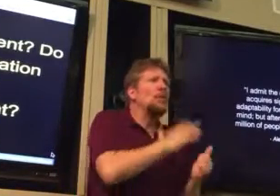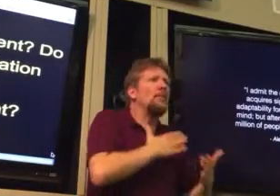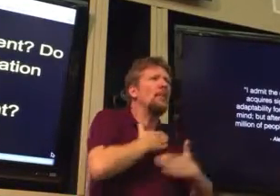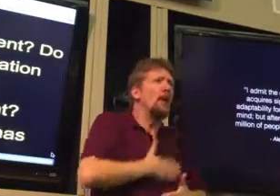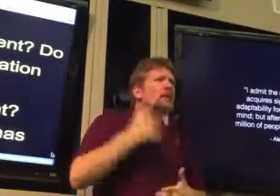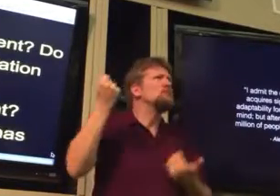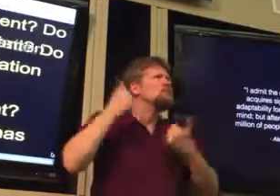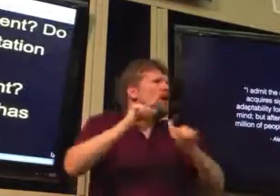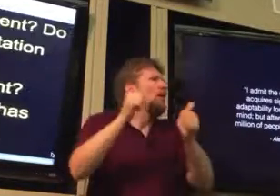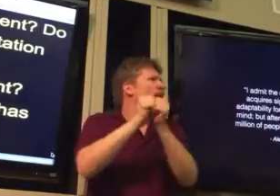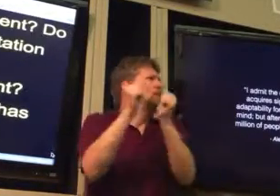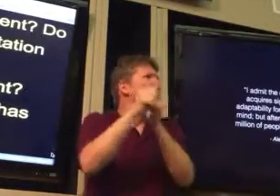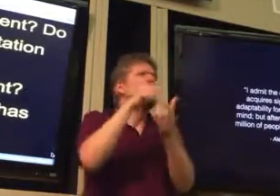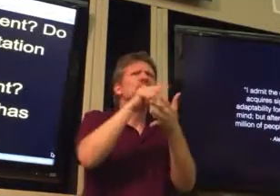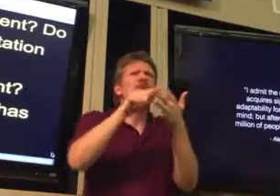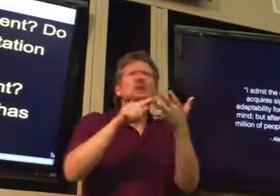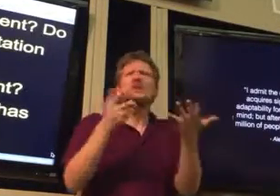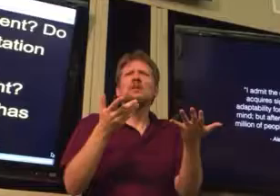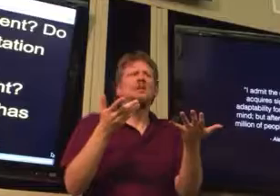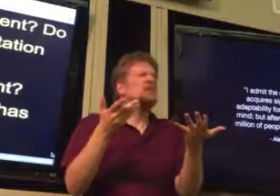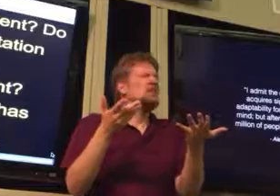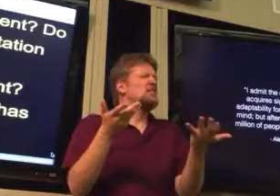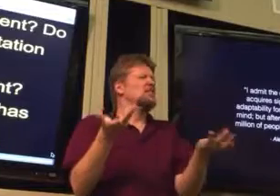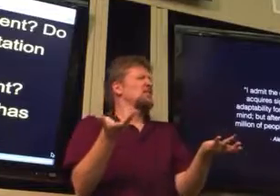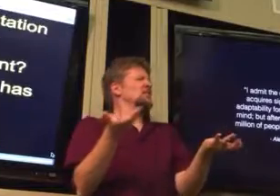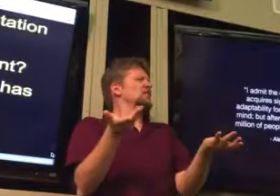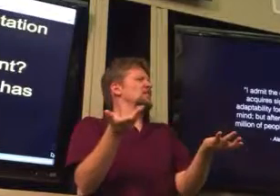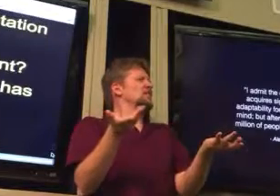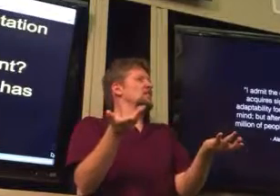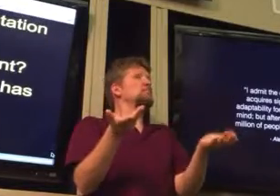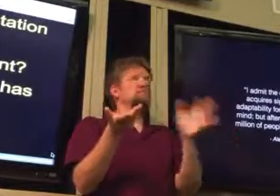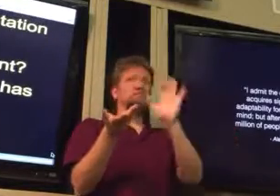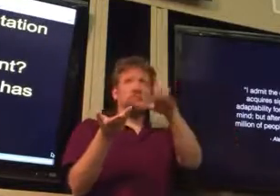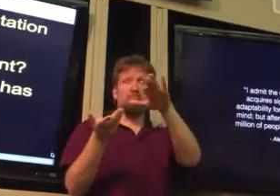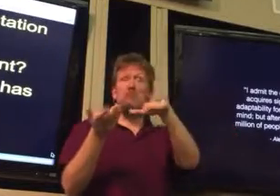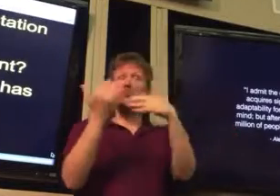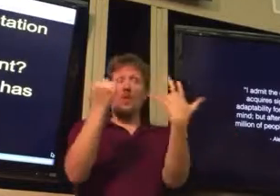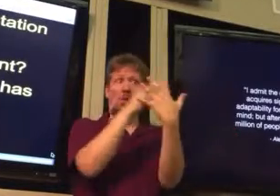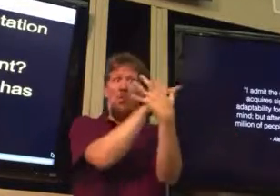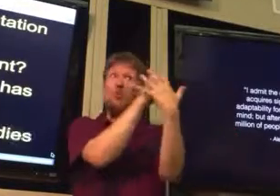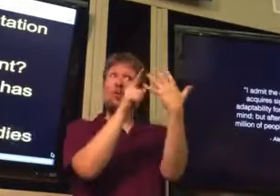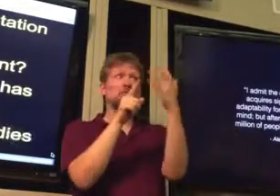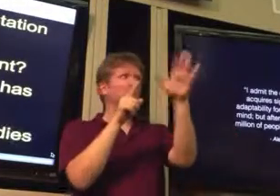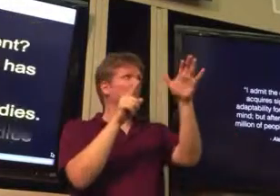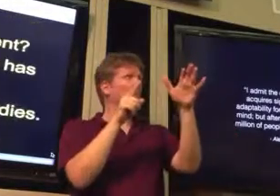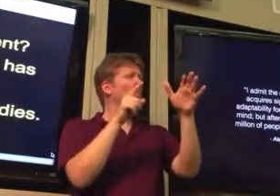bodies. They're trying to pass these particular laws, and it just makes you wonder.